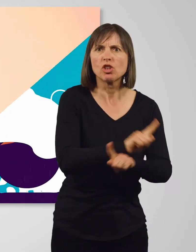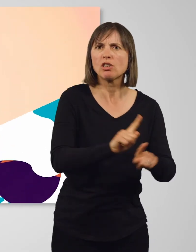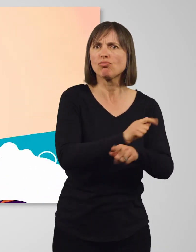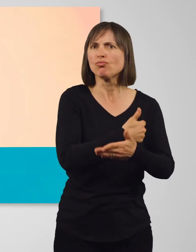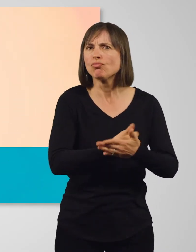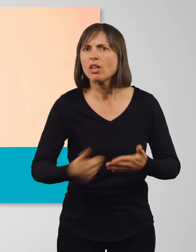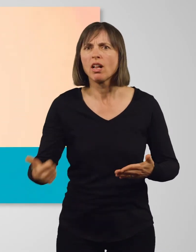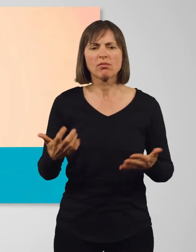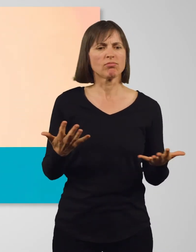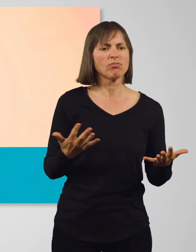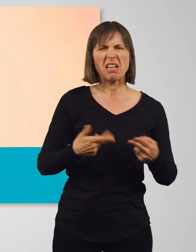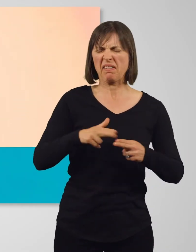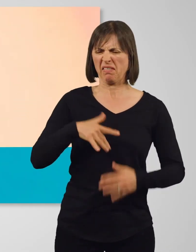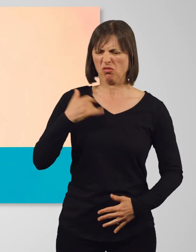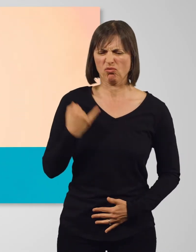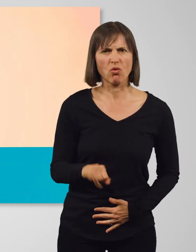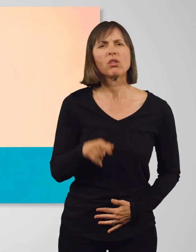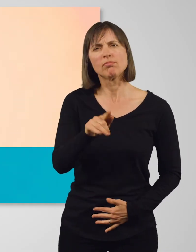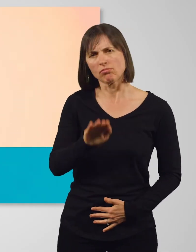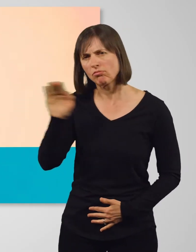and notify your doctor if you're feeling unwell,